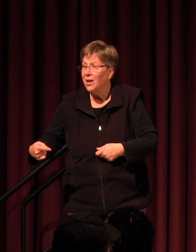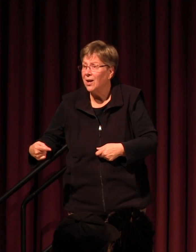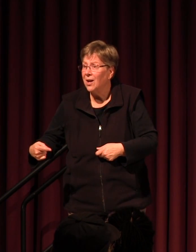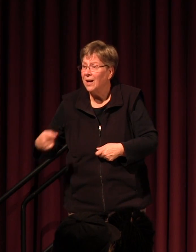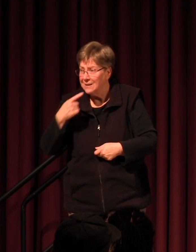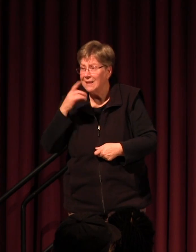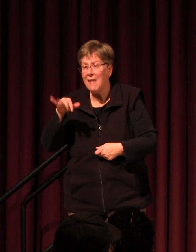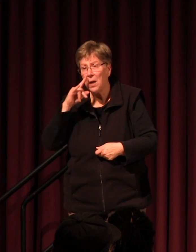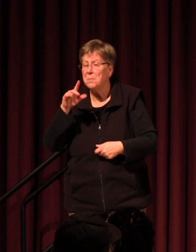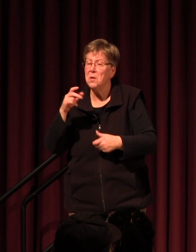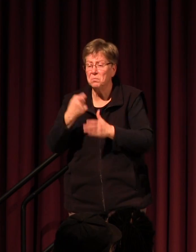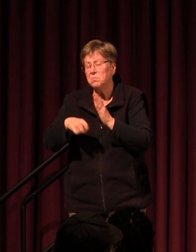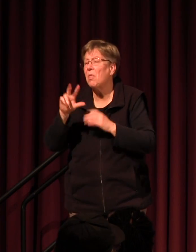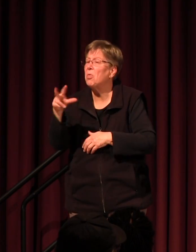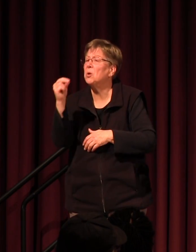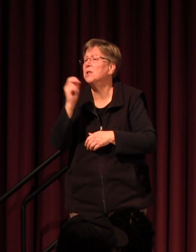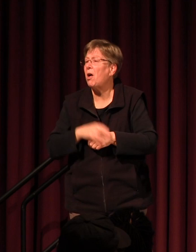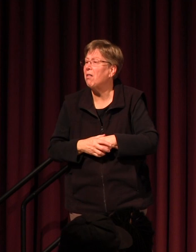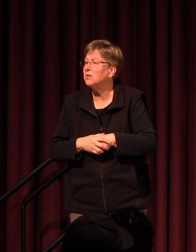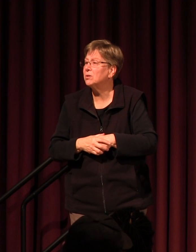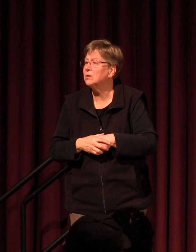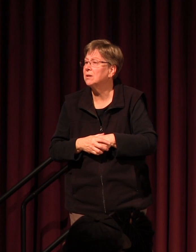Said that'll be like $30.